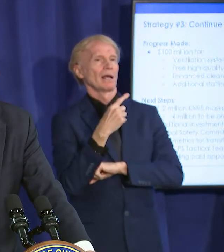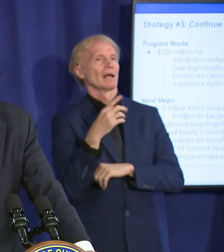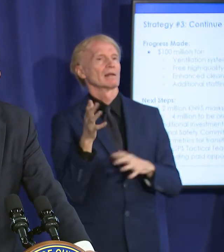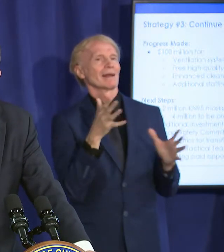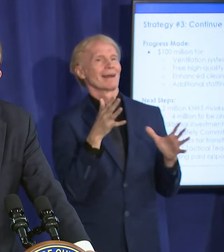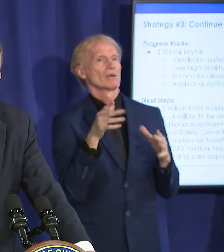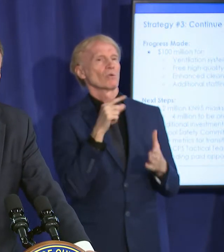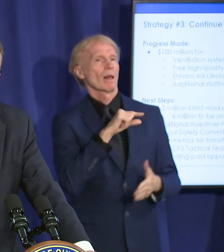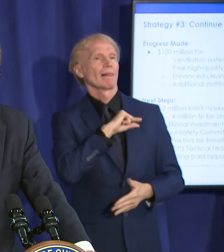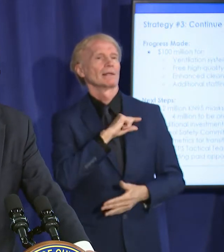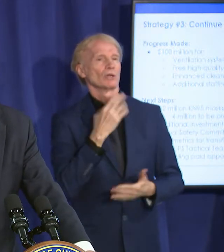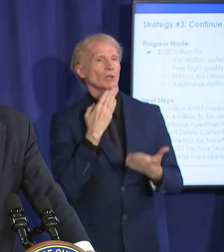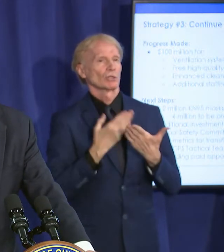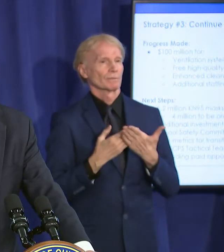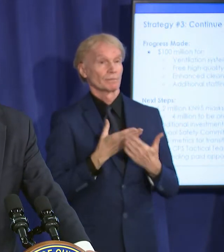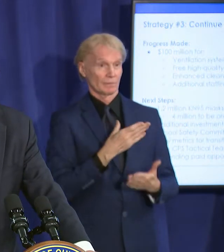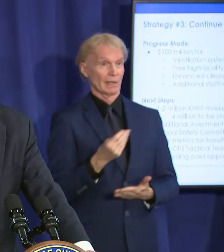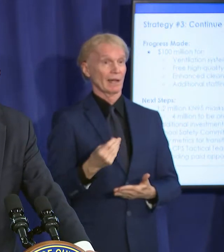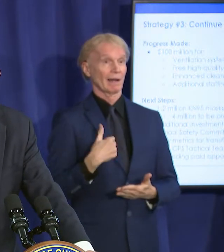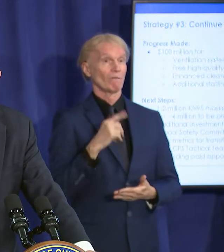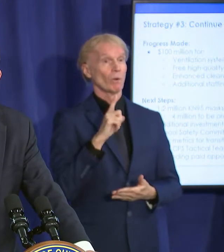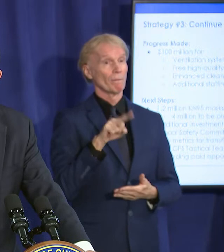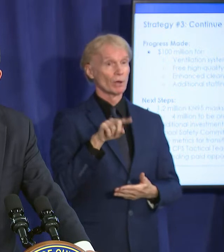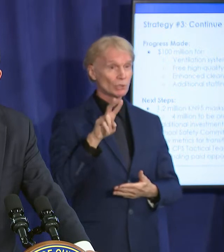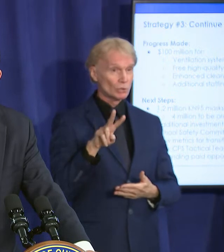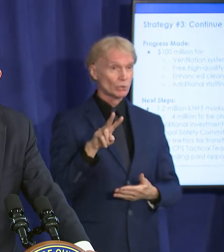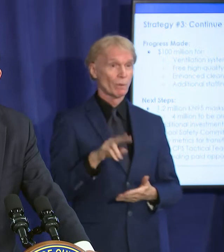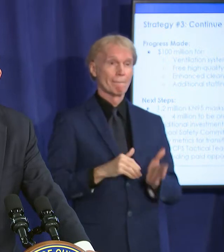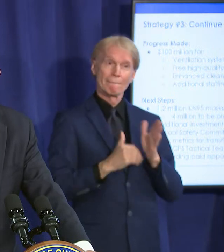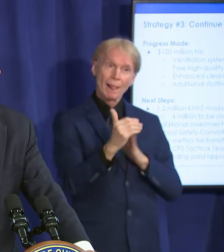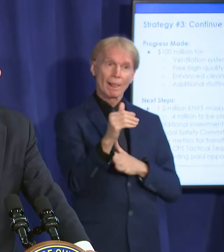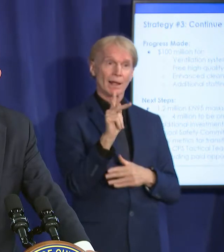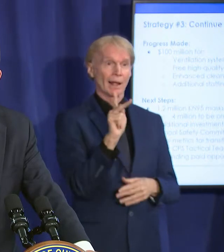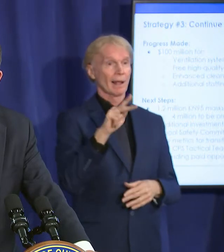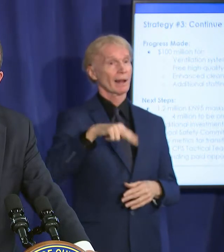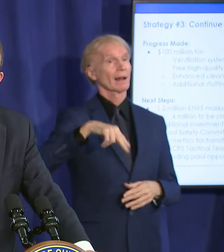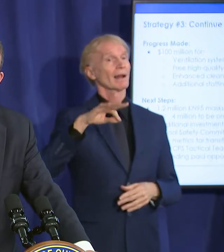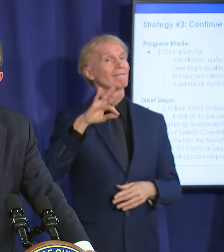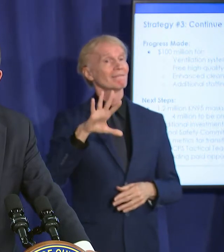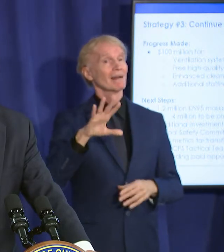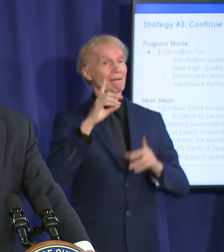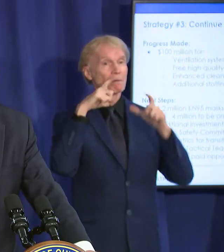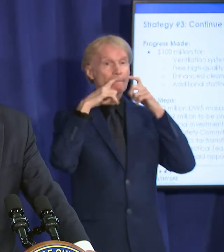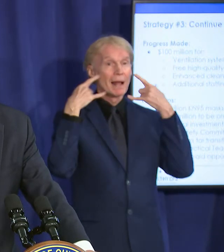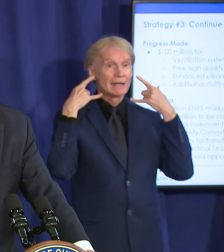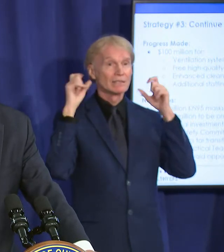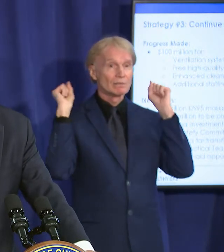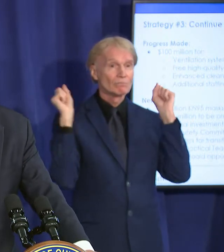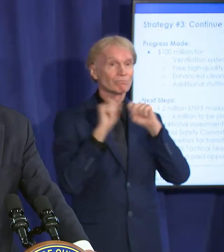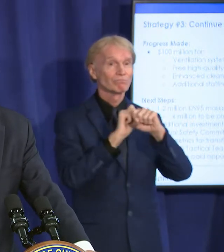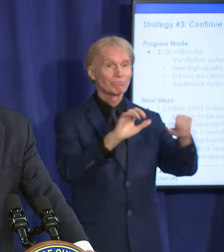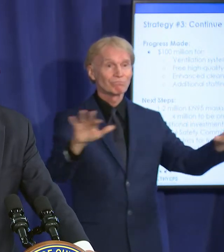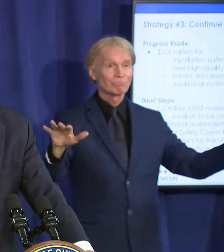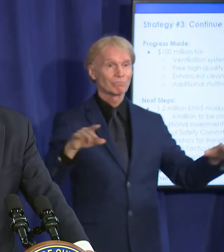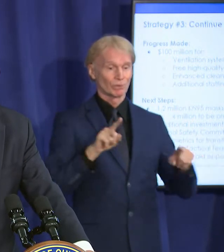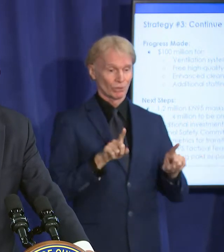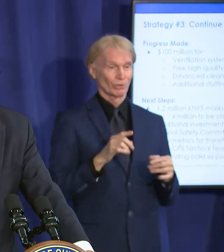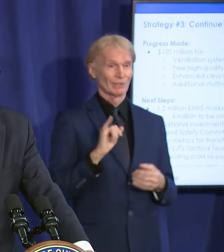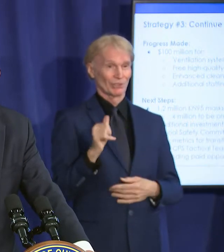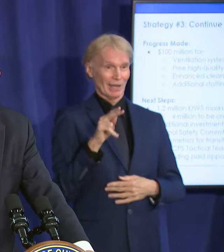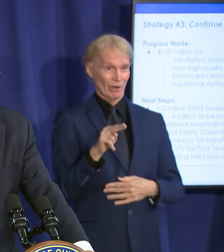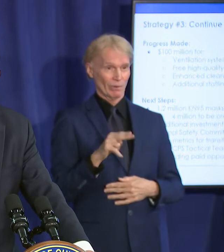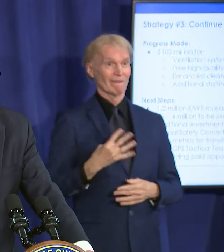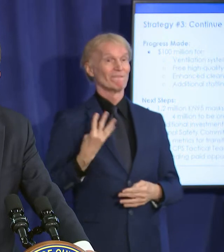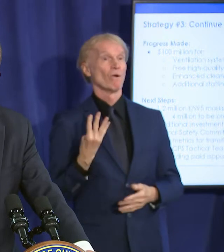addition, we have over 1.2 million K95 masks that are being distributed by the end of this month, 4 million that are being